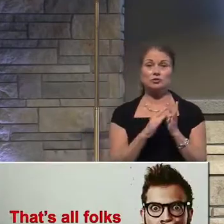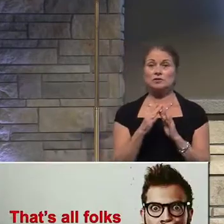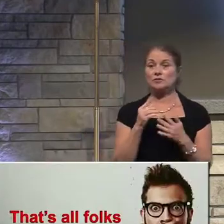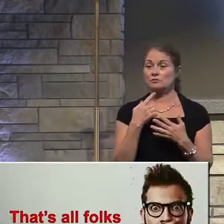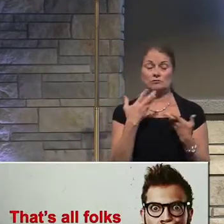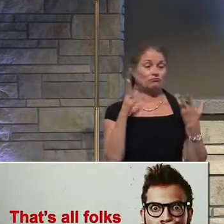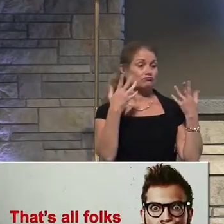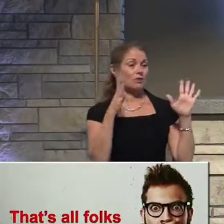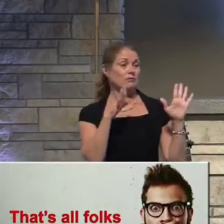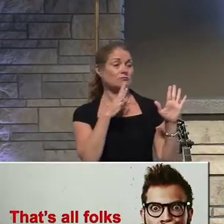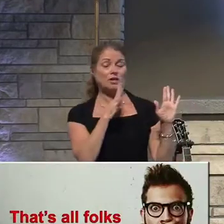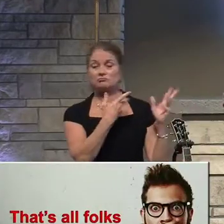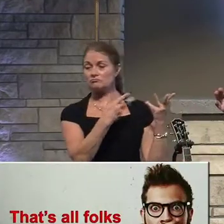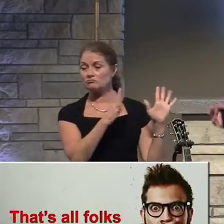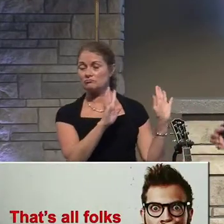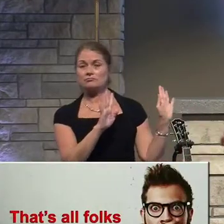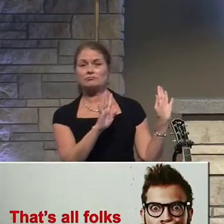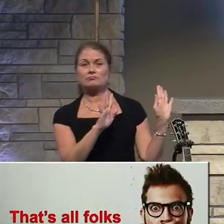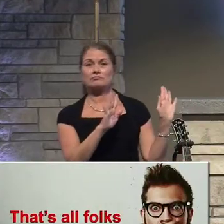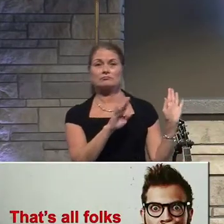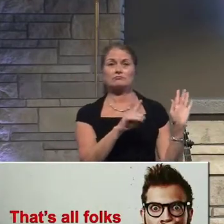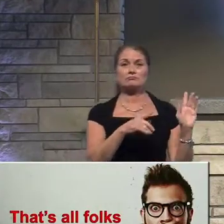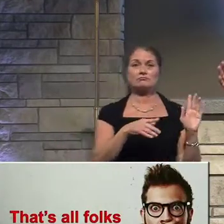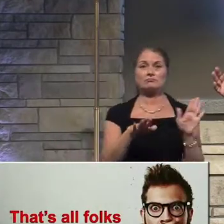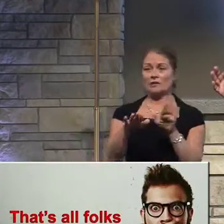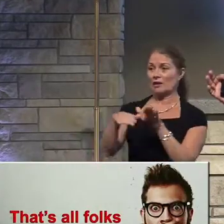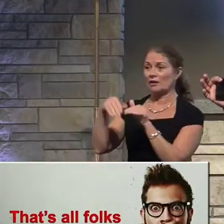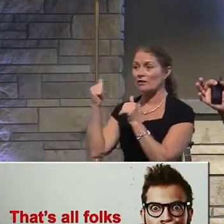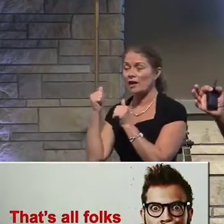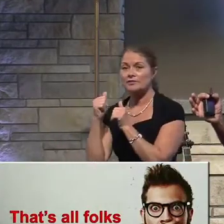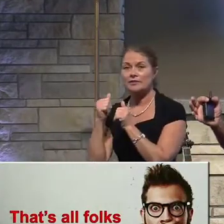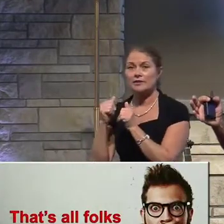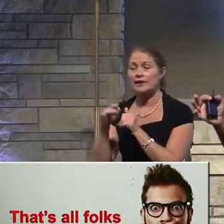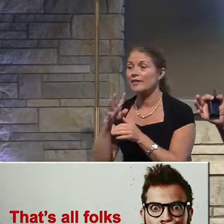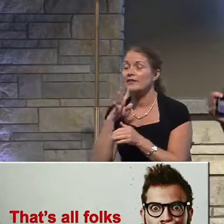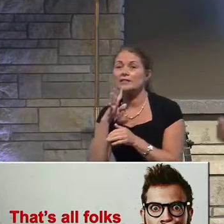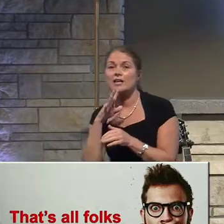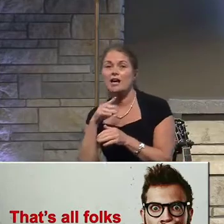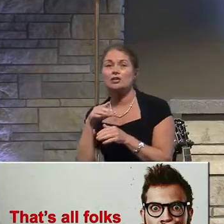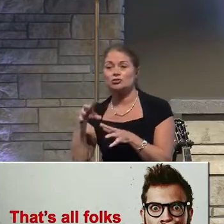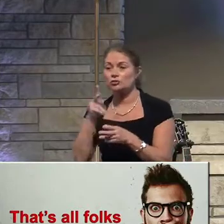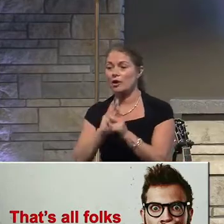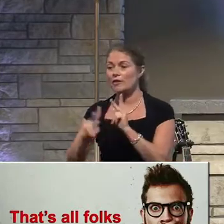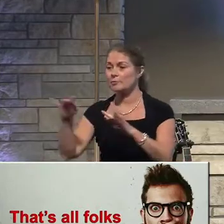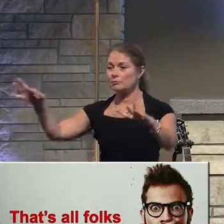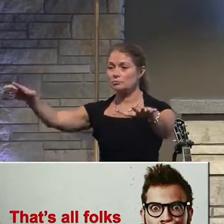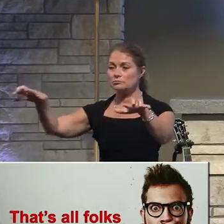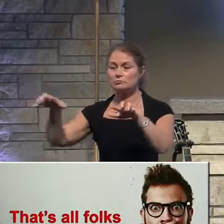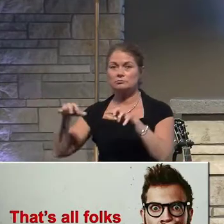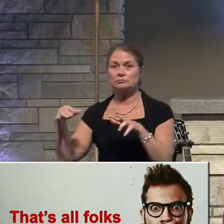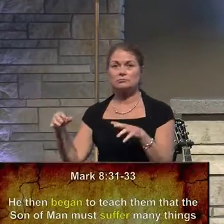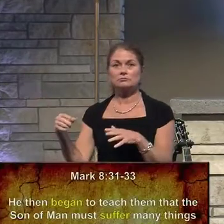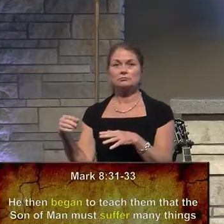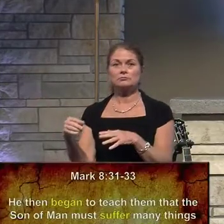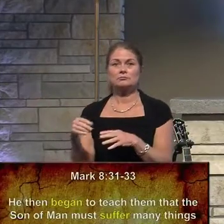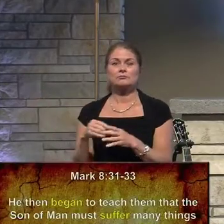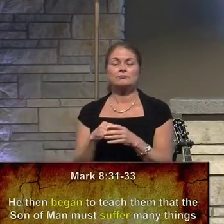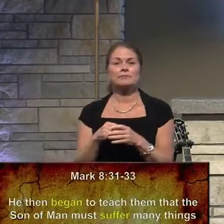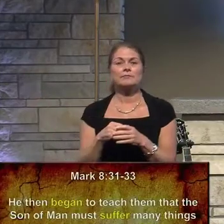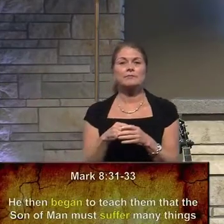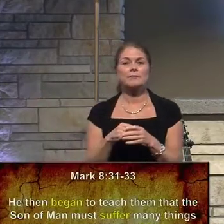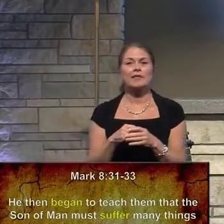Pharisees. He turned around, he walked away, and he addressed the crowd that was with him. Later on,